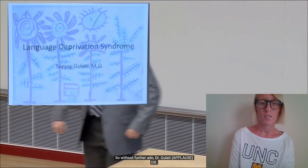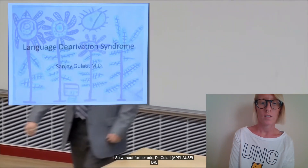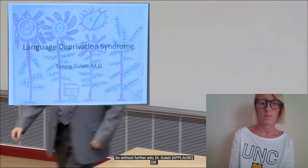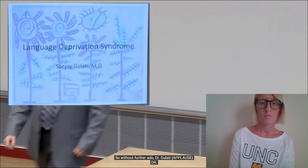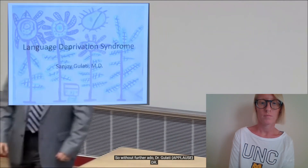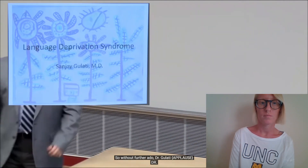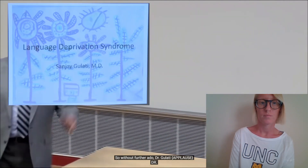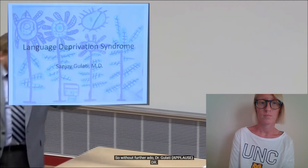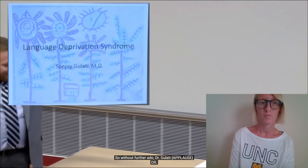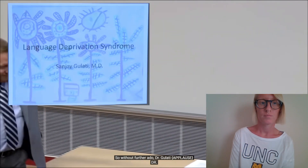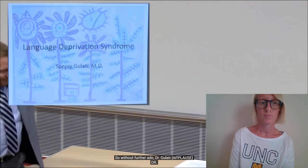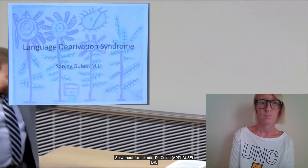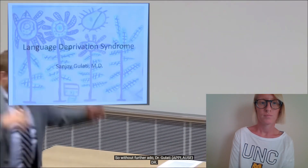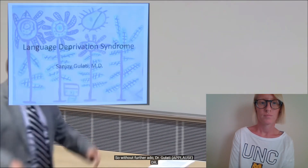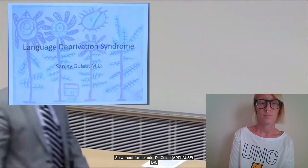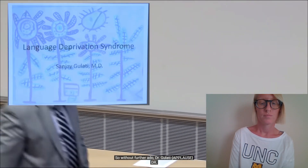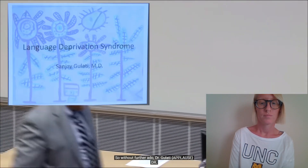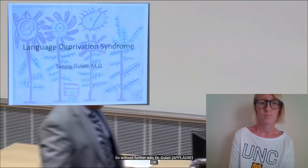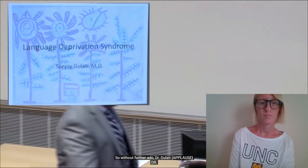Dr. Gulati.